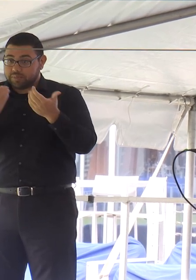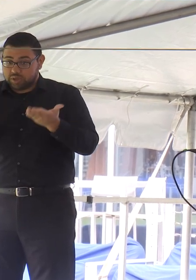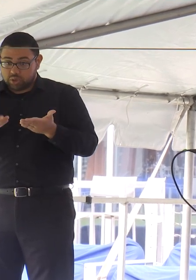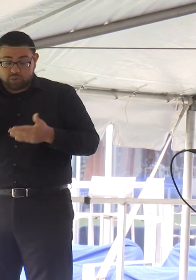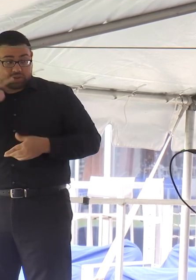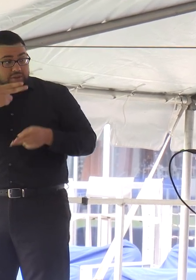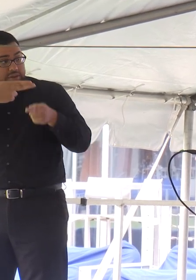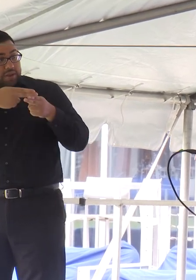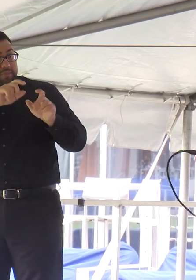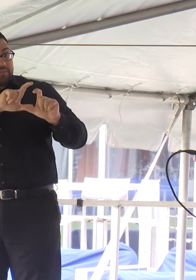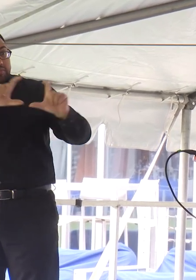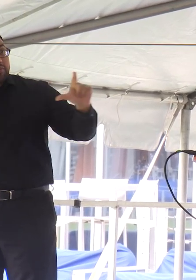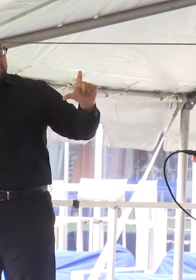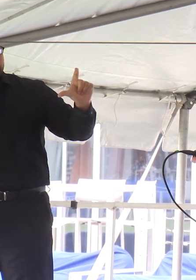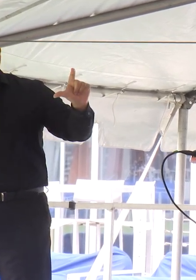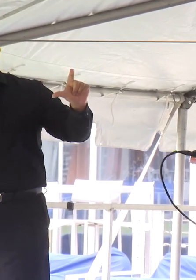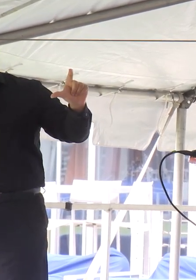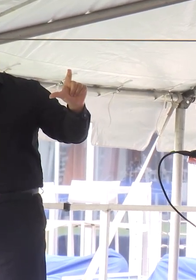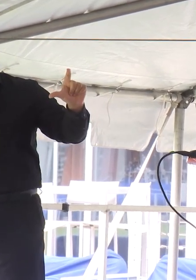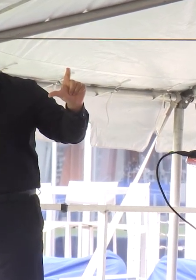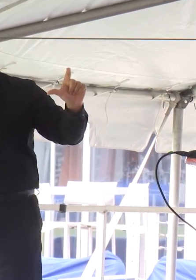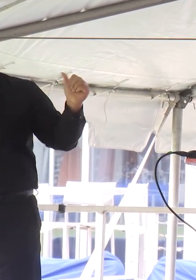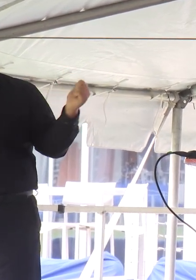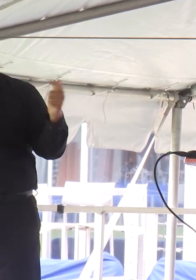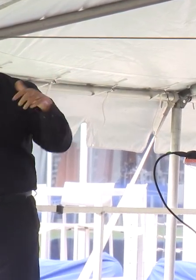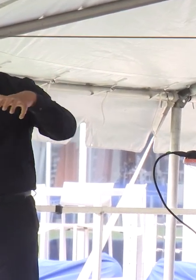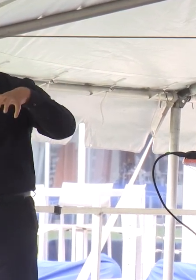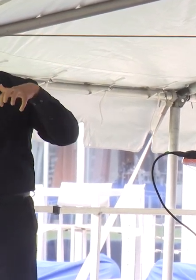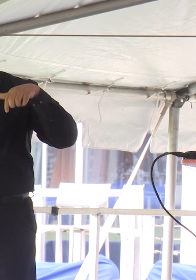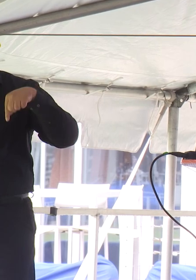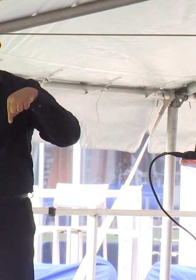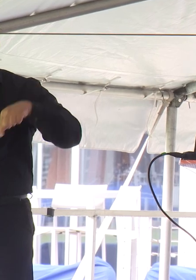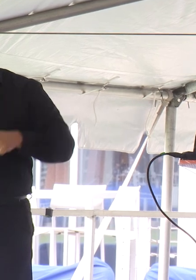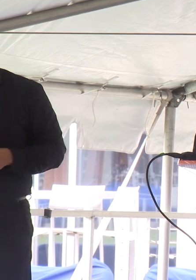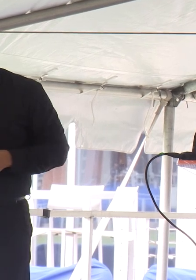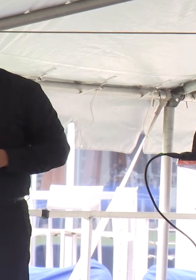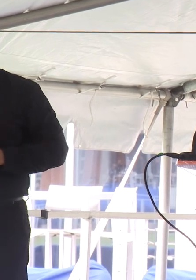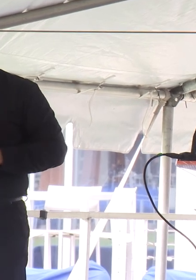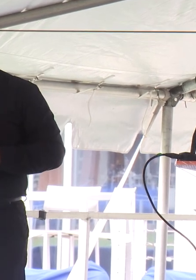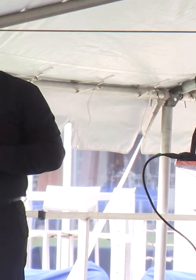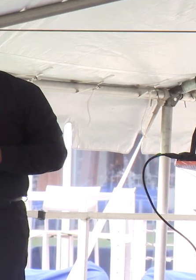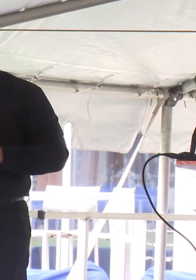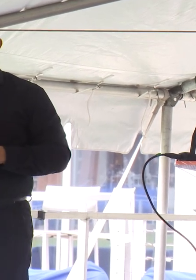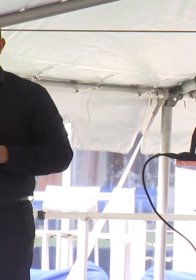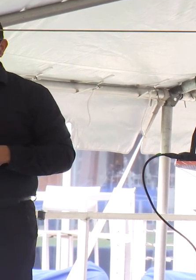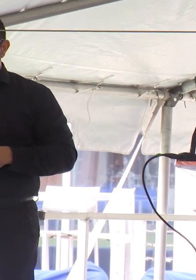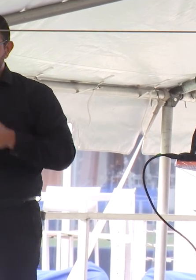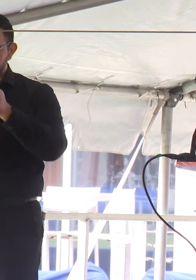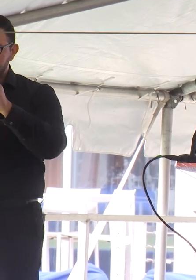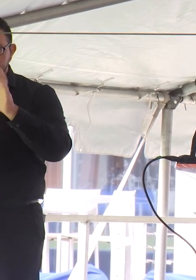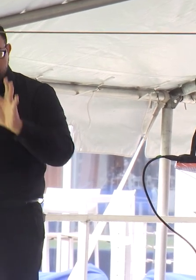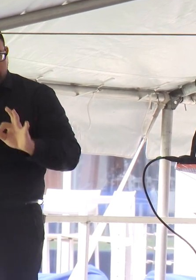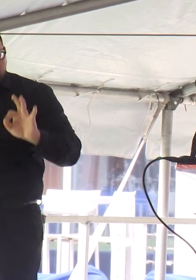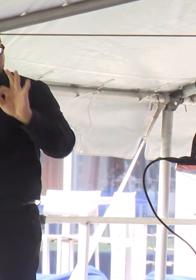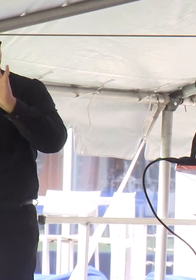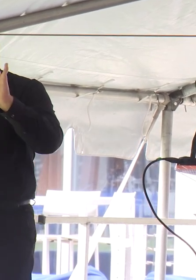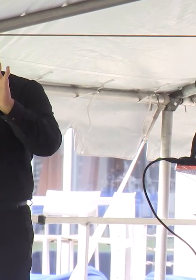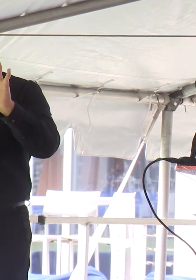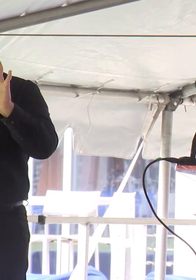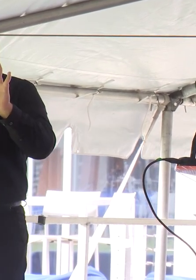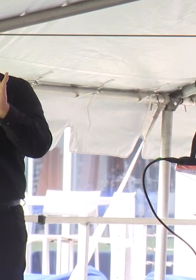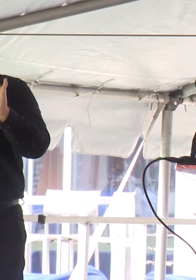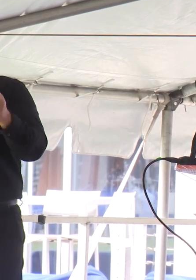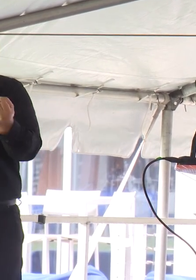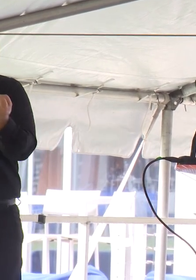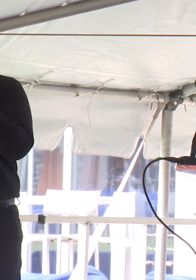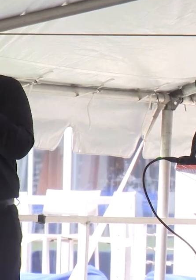see that name all over the place, all over the stadium, and you'll understand how important they were, but